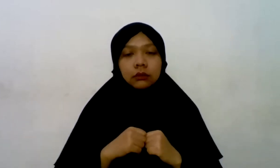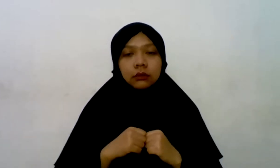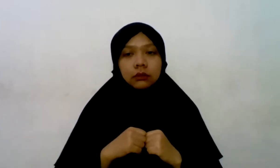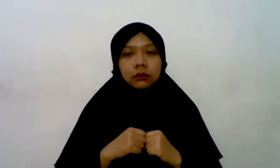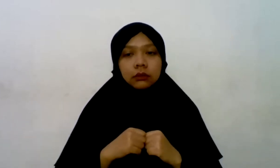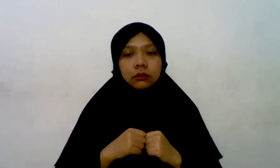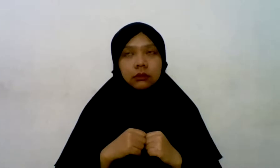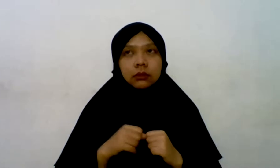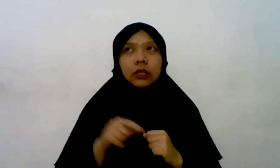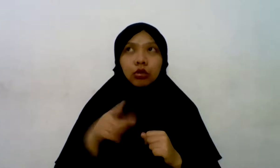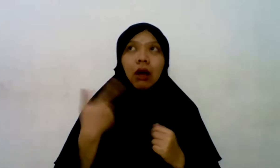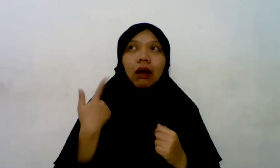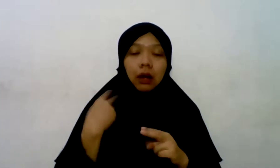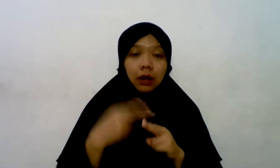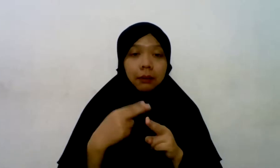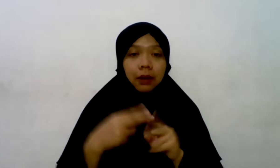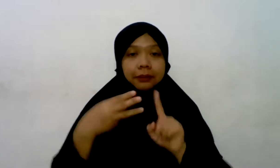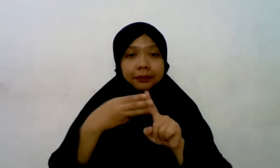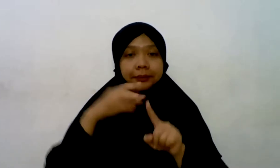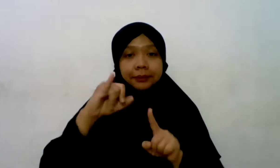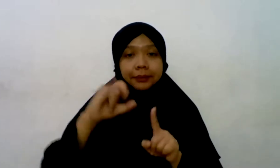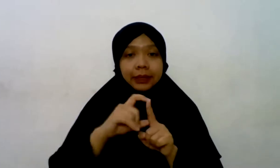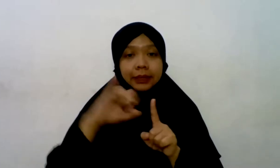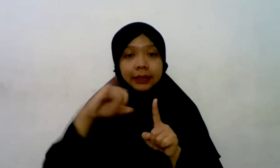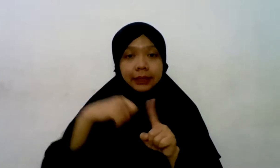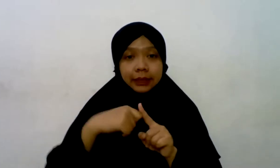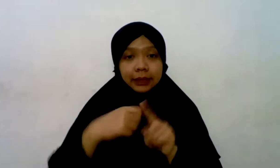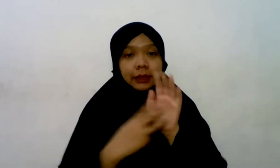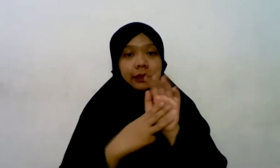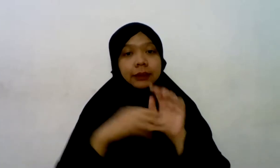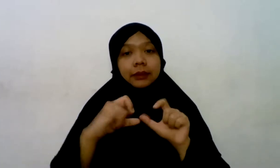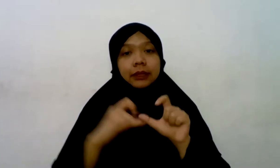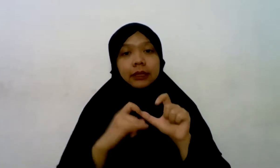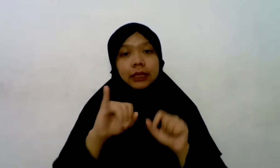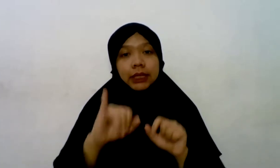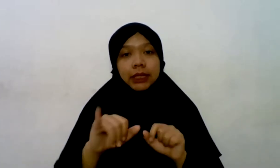Bidik Misi. Bidik Misi is actually